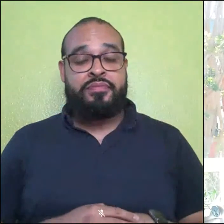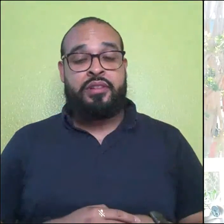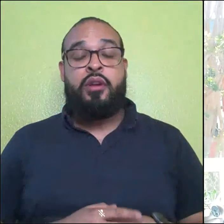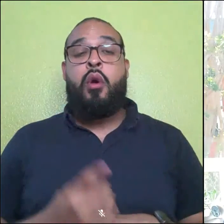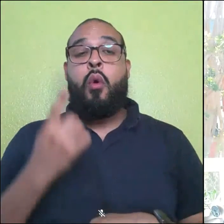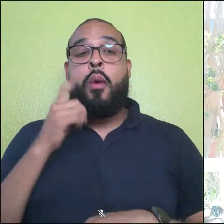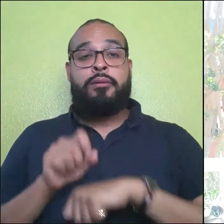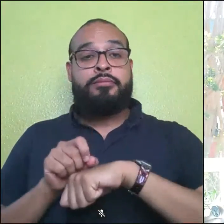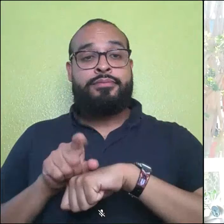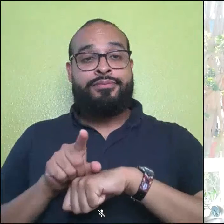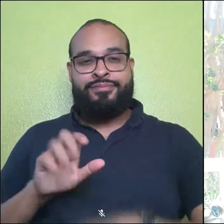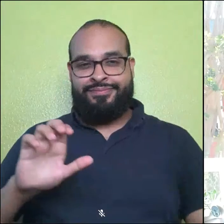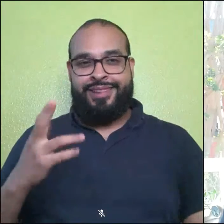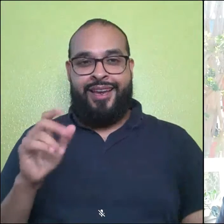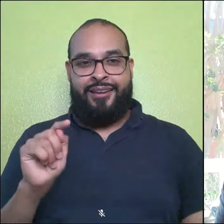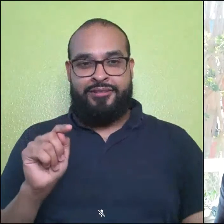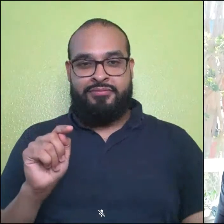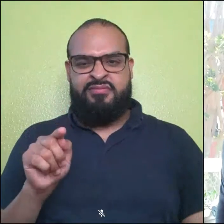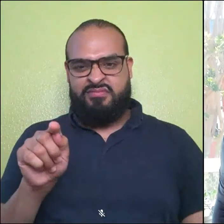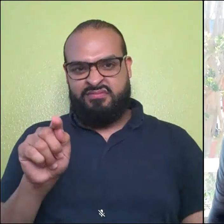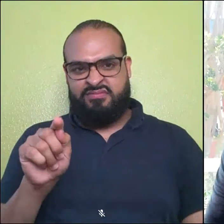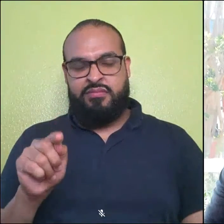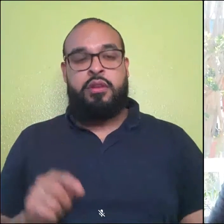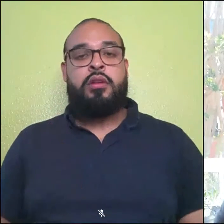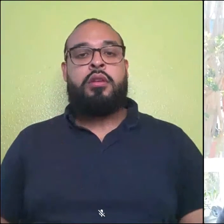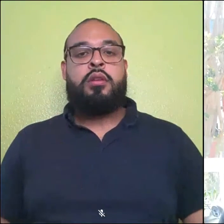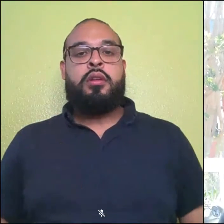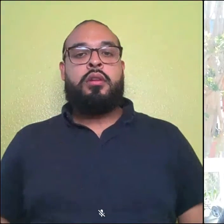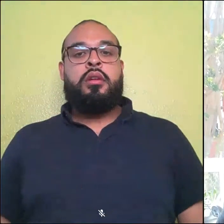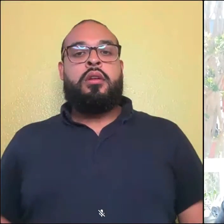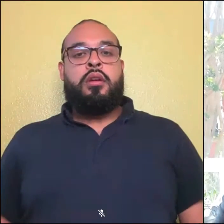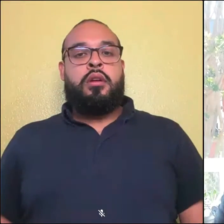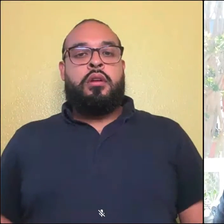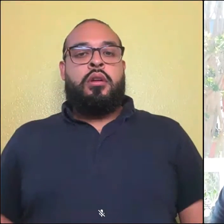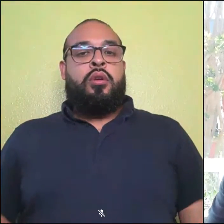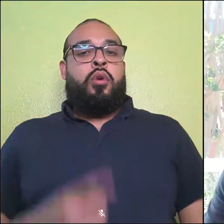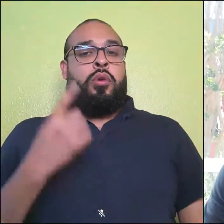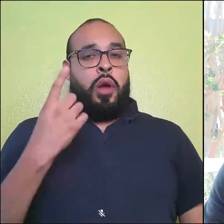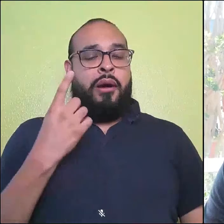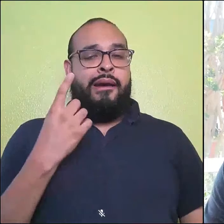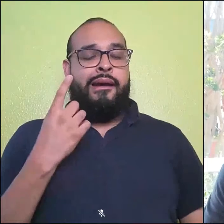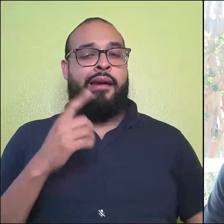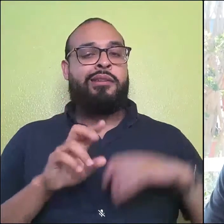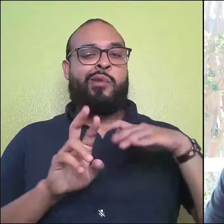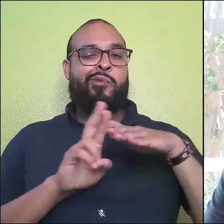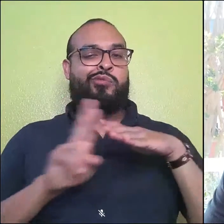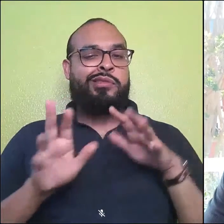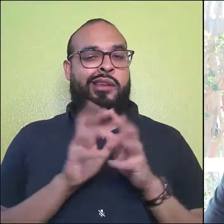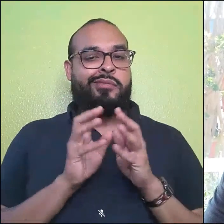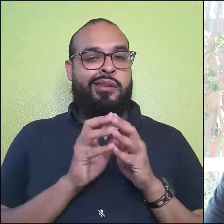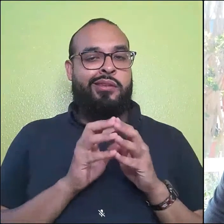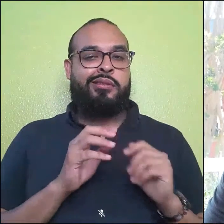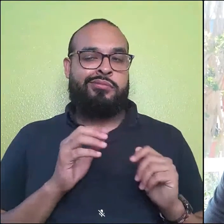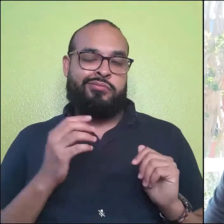is a retreat that me and a brother of mine actually on this chat, Jeremy, are putting together. And